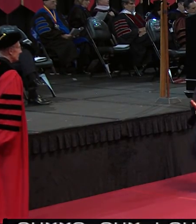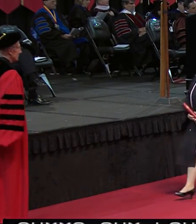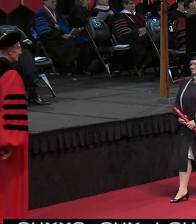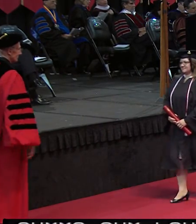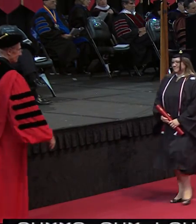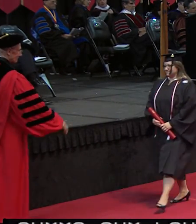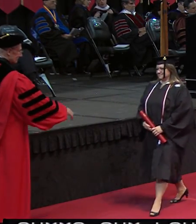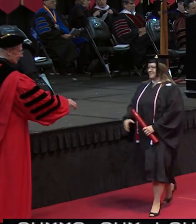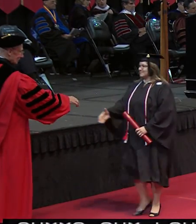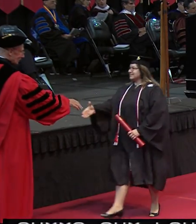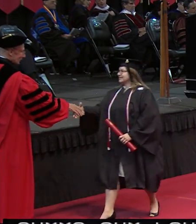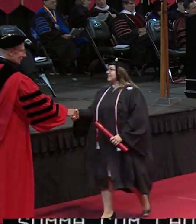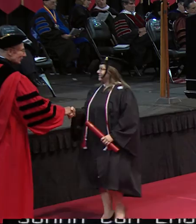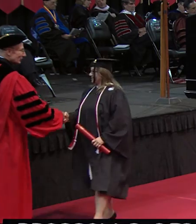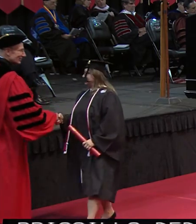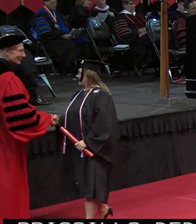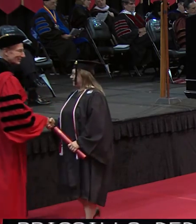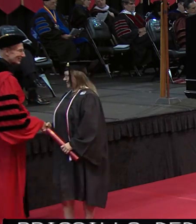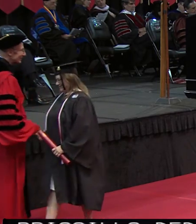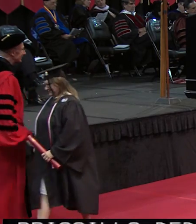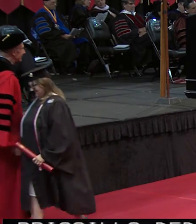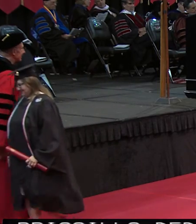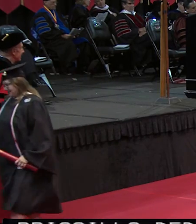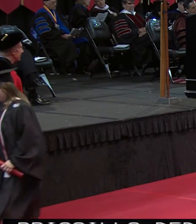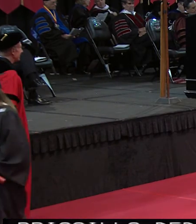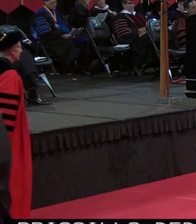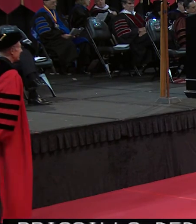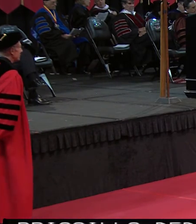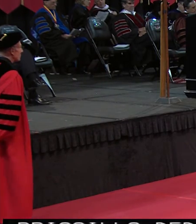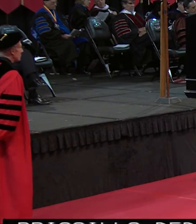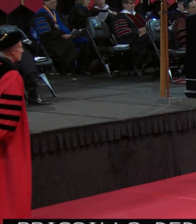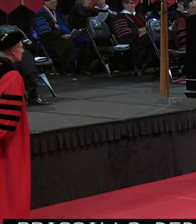Shelley Elaine Dilbeck.